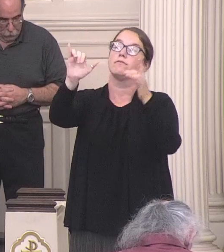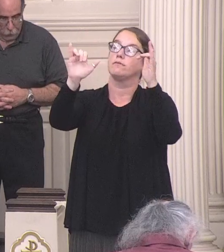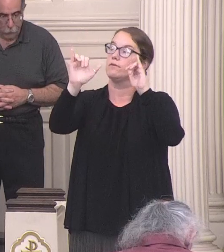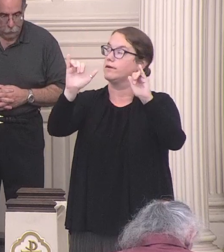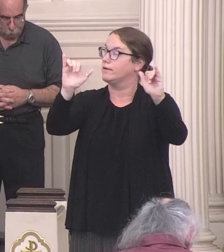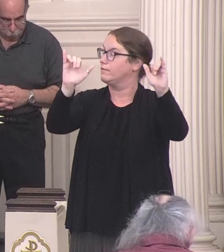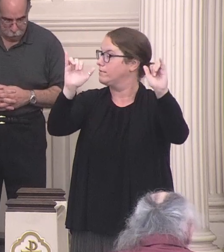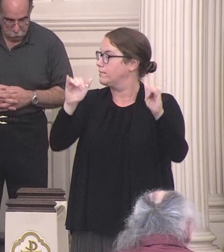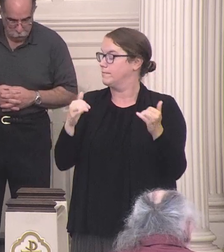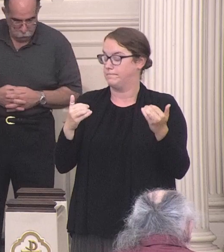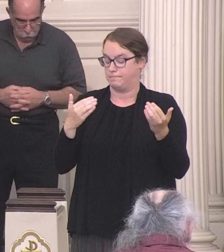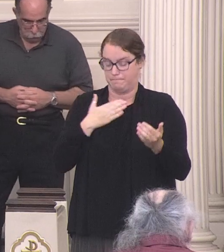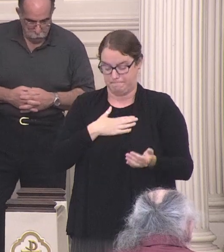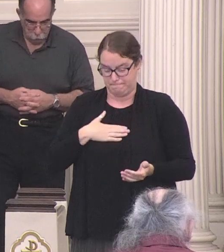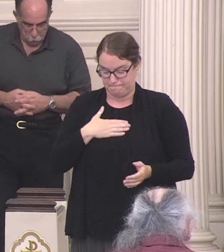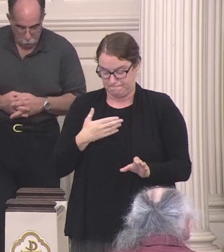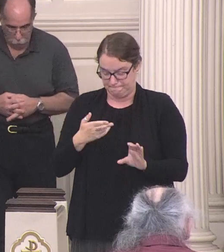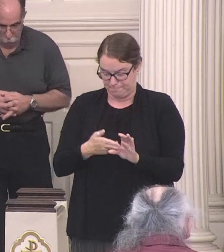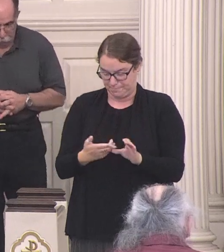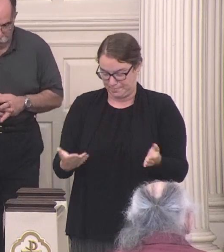ever.